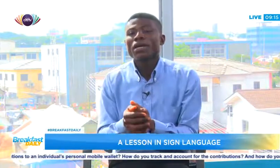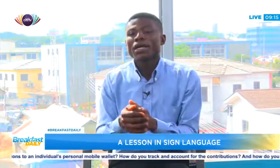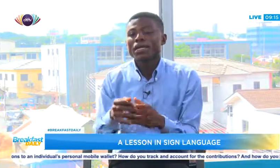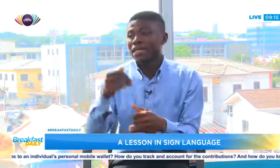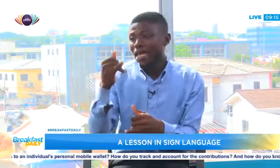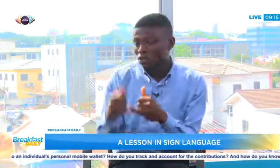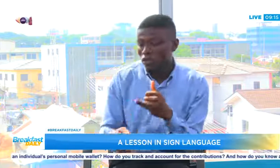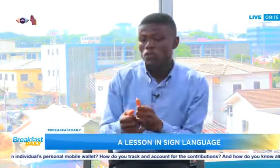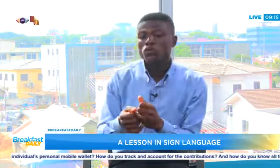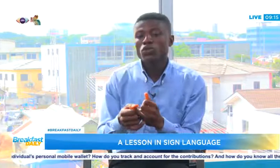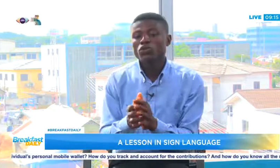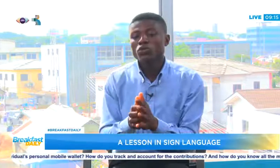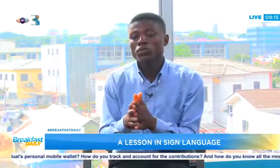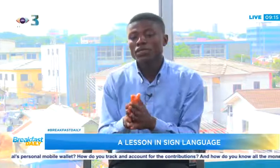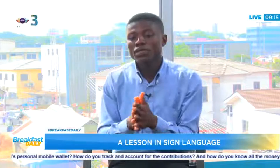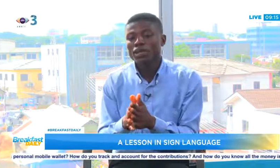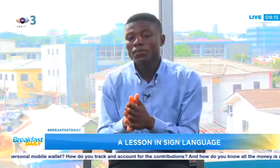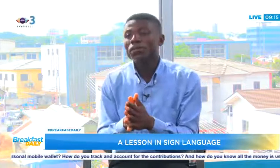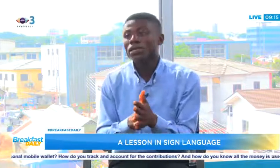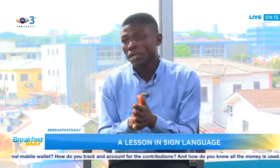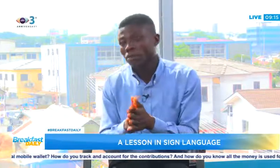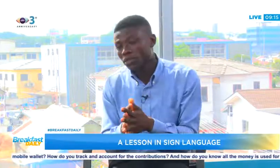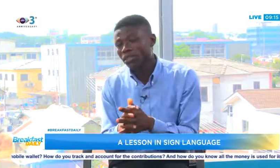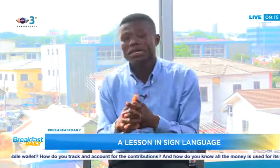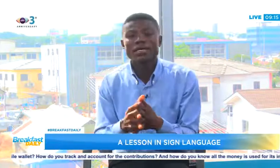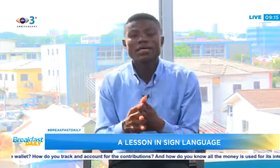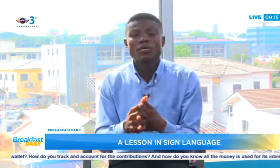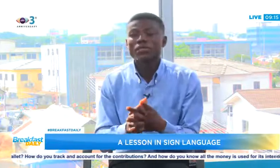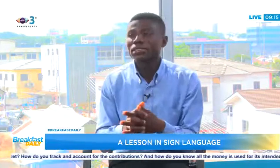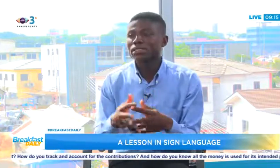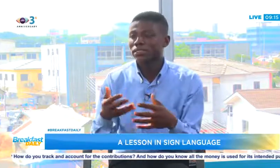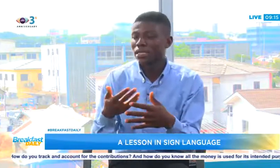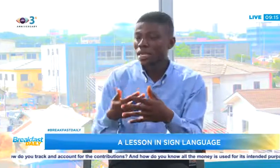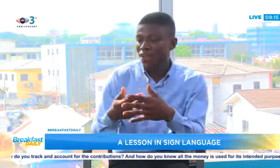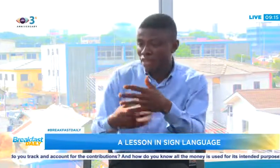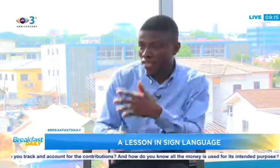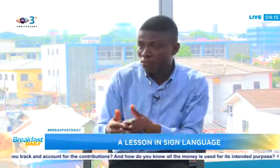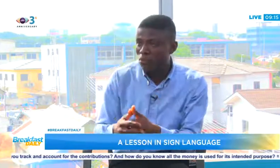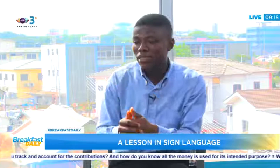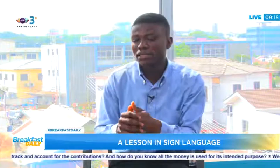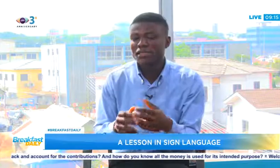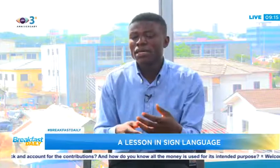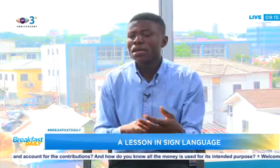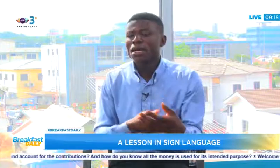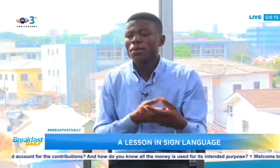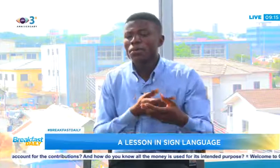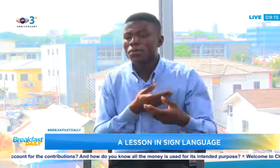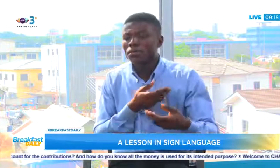then the last one would also be postnatal. Postnatal, which is after giving birth,